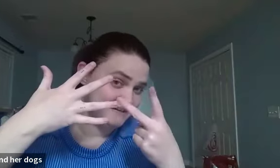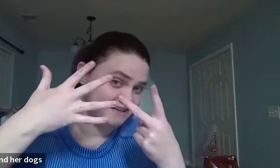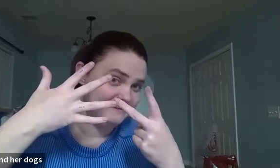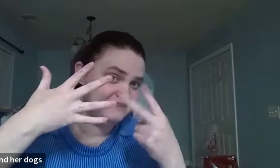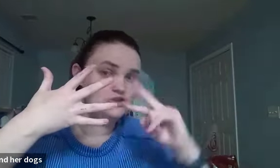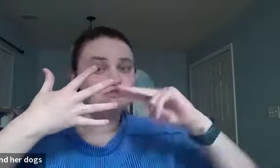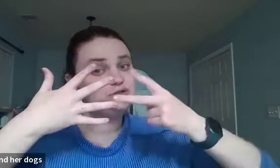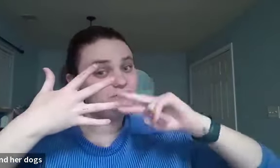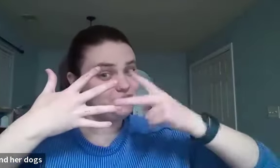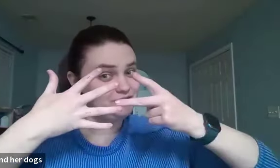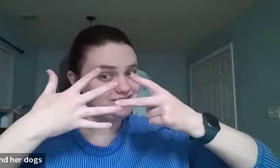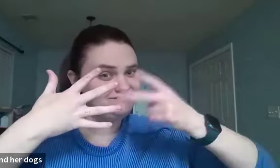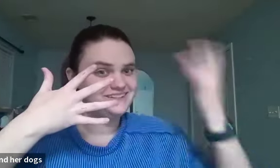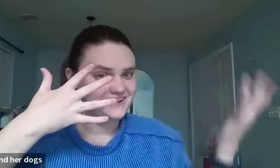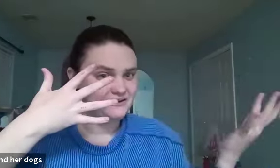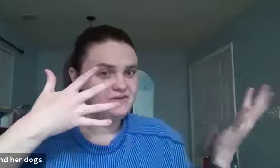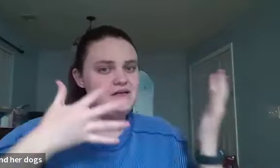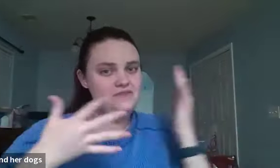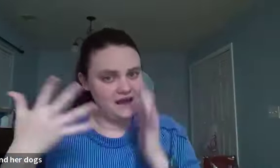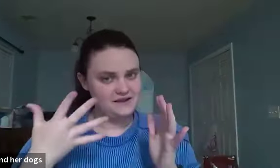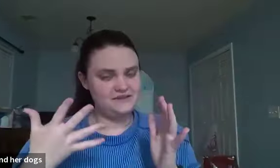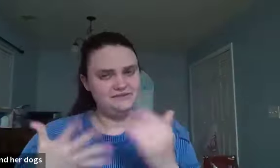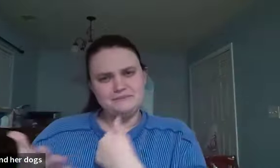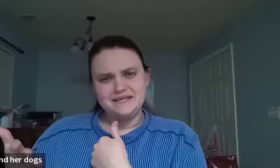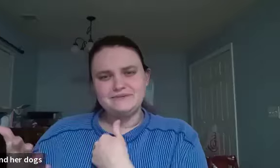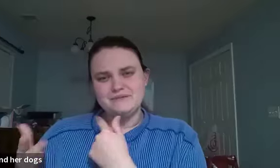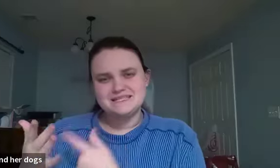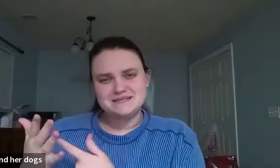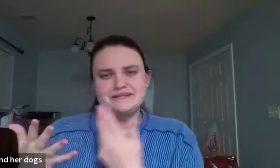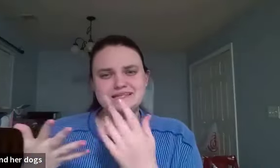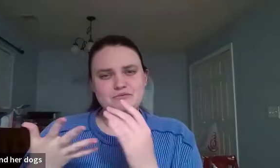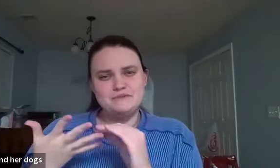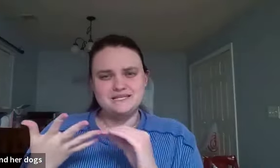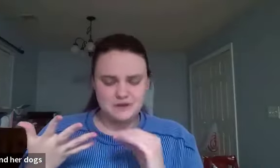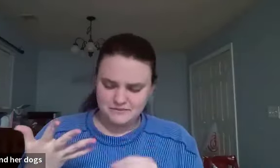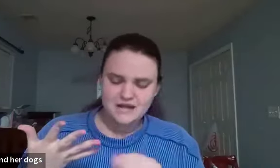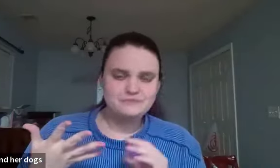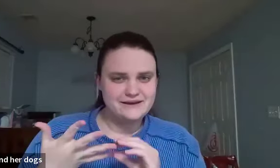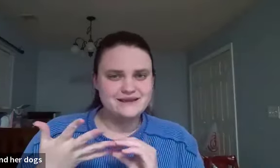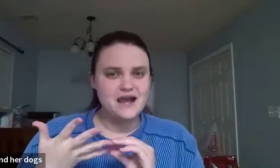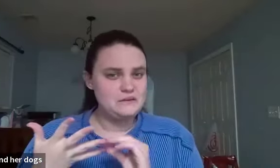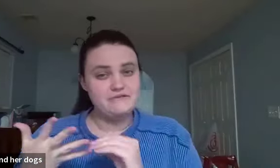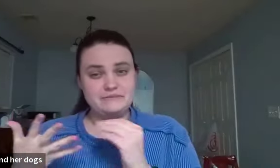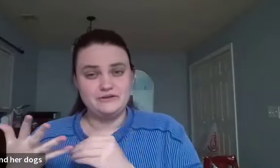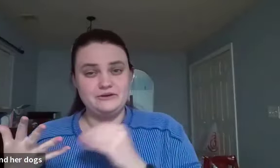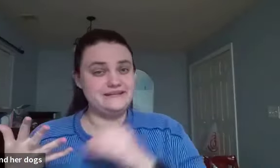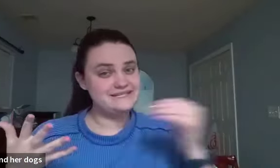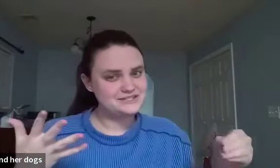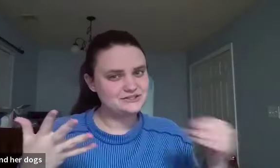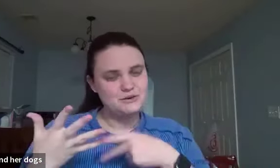second, those are 2 different girls, that kind of thing. For me, with my siblings, it wouldn't be as problematic because I only have a brother and a sister, so I